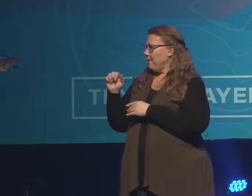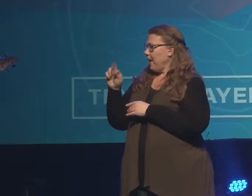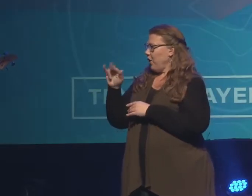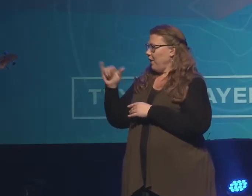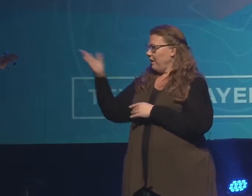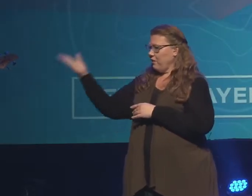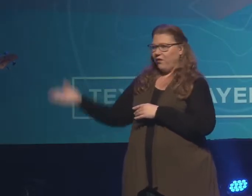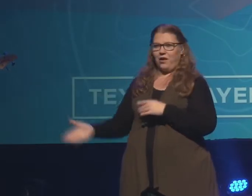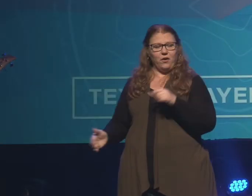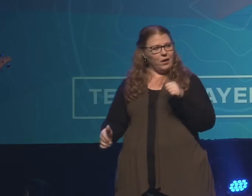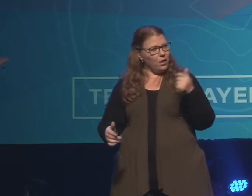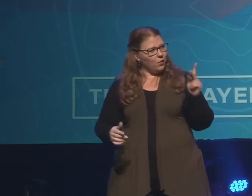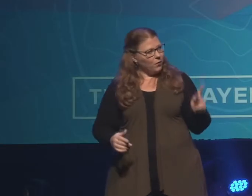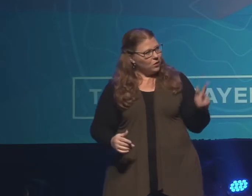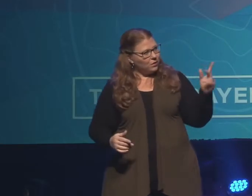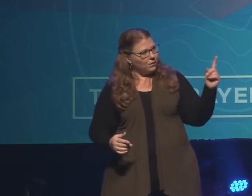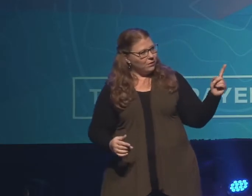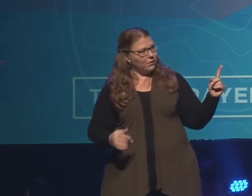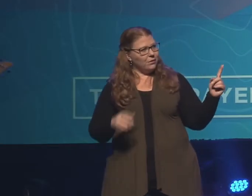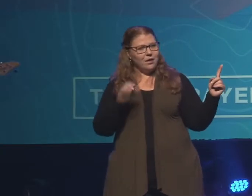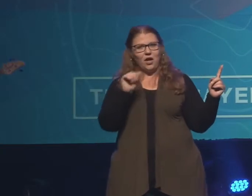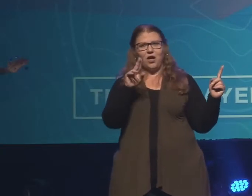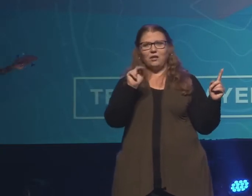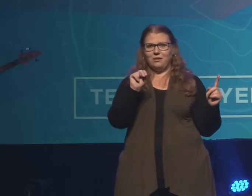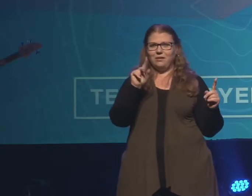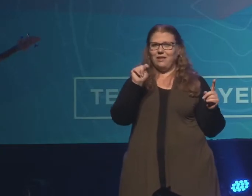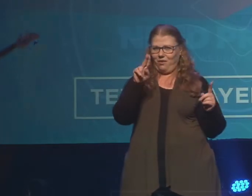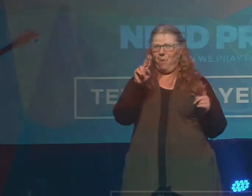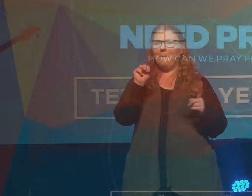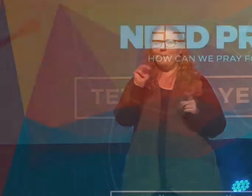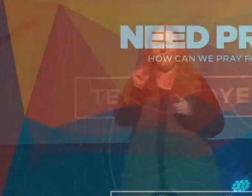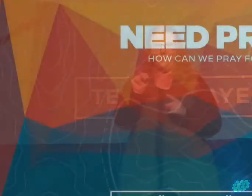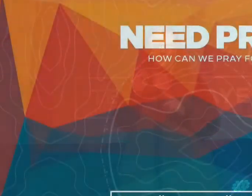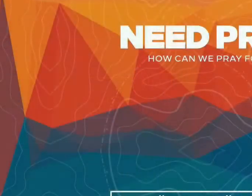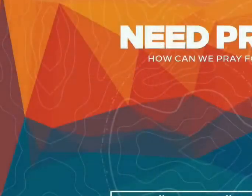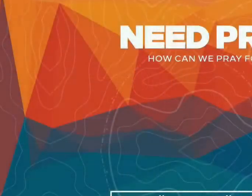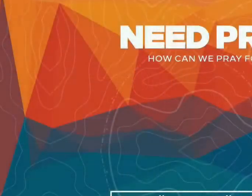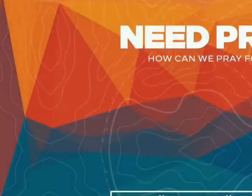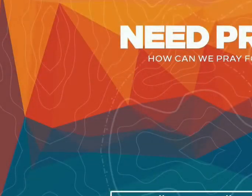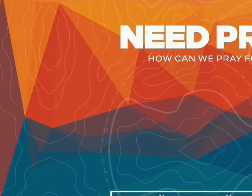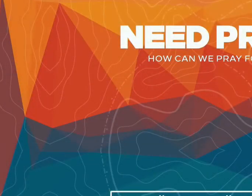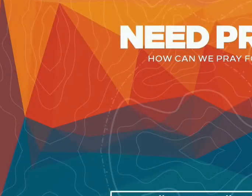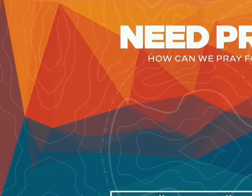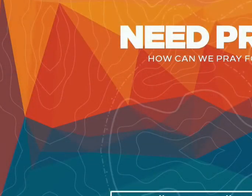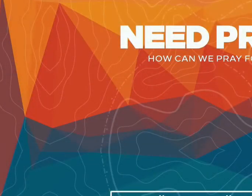another person over here to pray. Autumn is going to be over there. If you just need prayer for something,